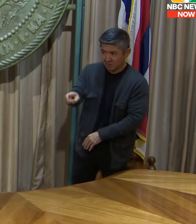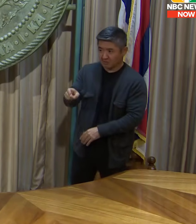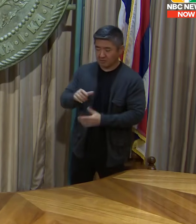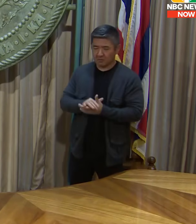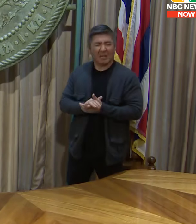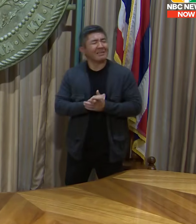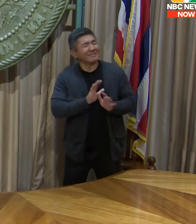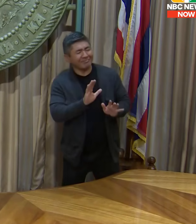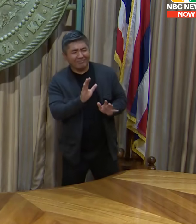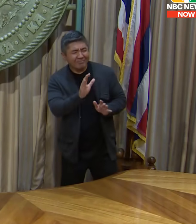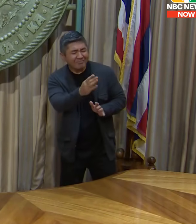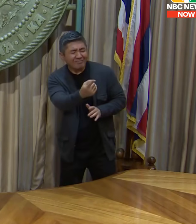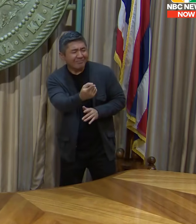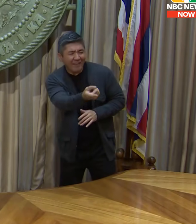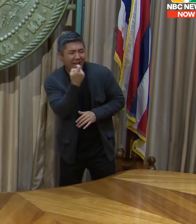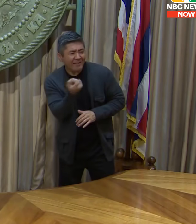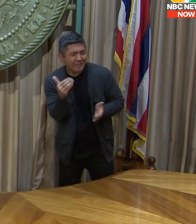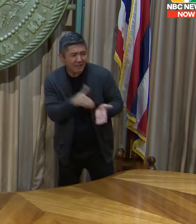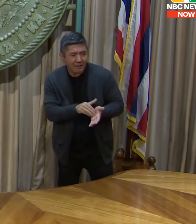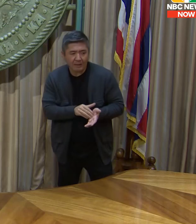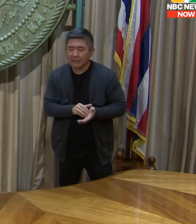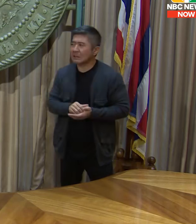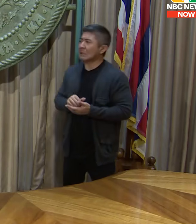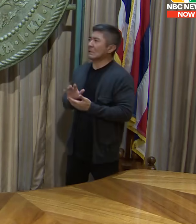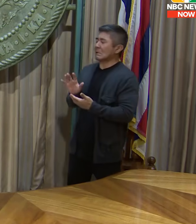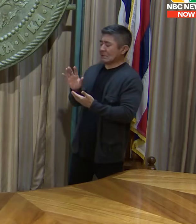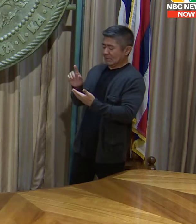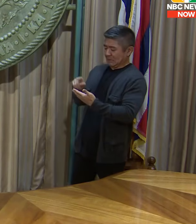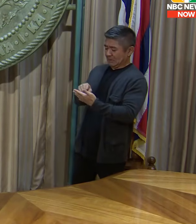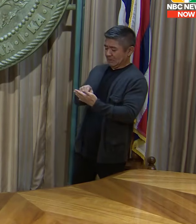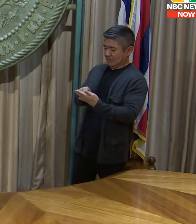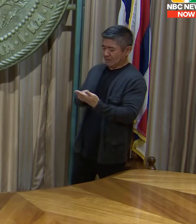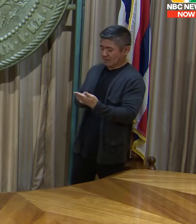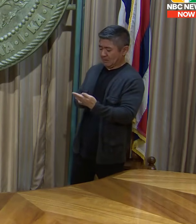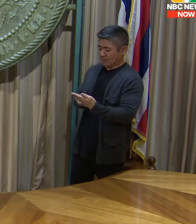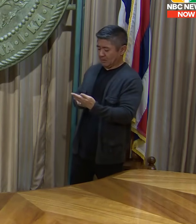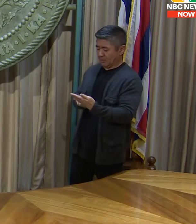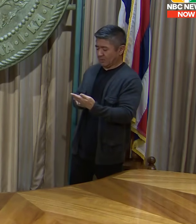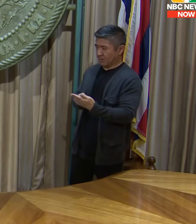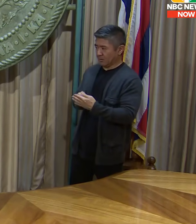Could you repeat the first part of that question? Oh gosh, let's see.